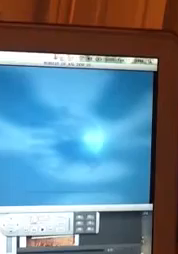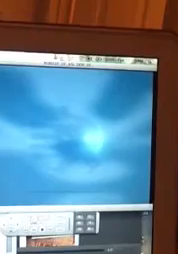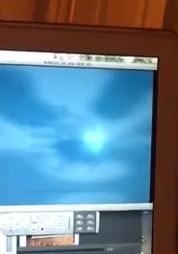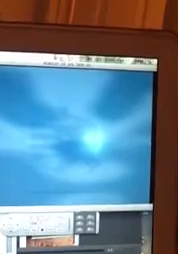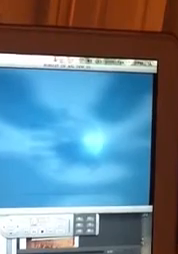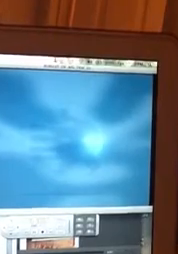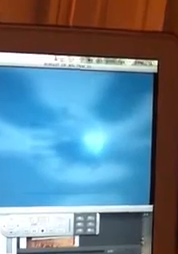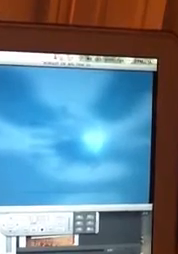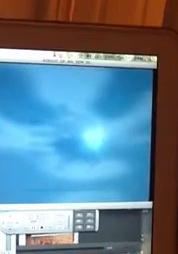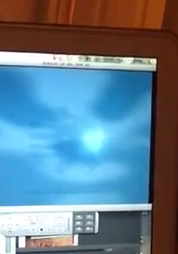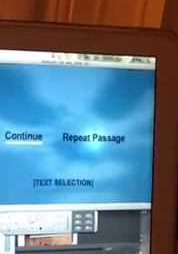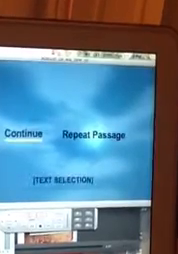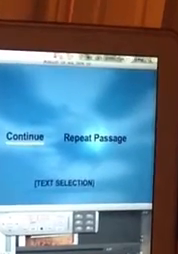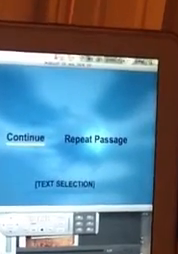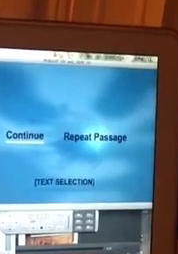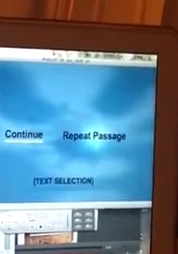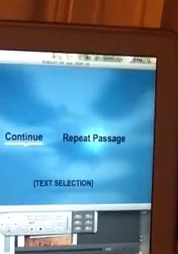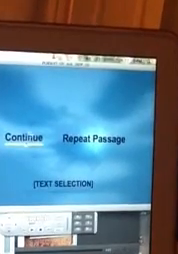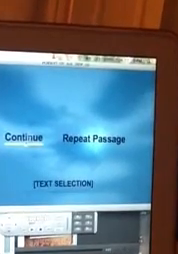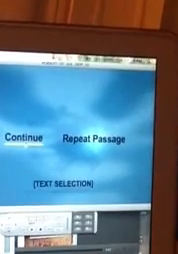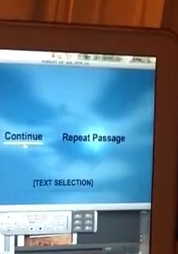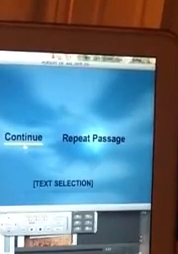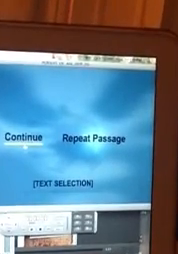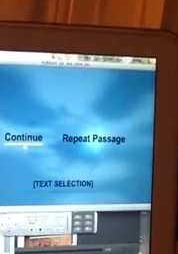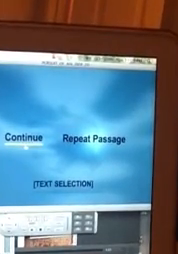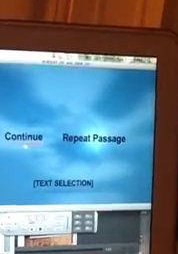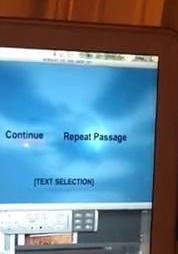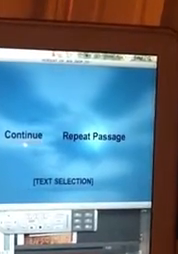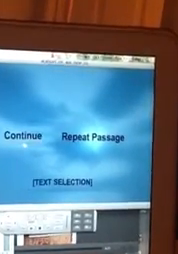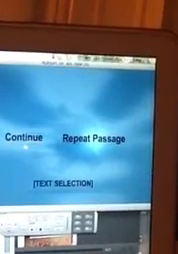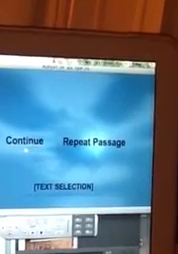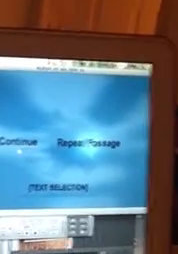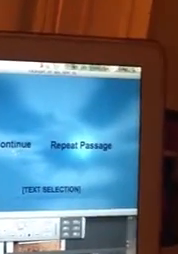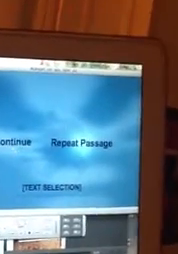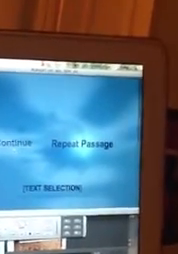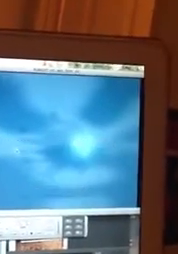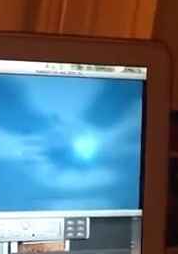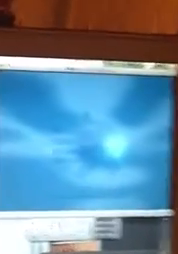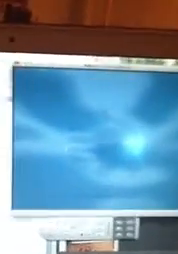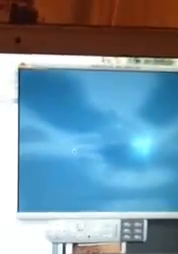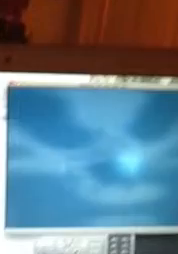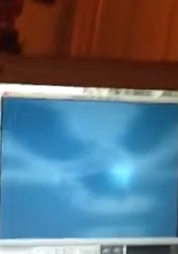400. Ooh, keys were made over 400 years ago in Germany.